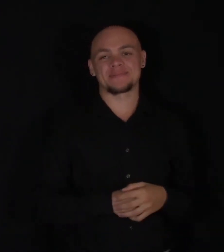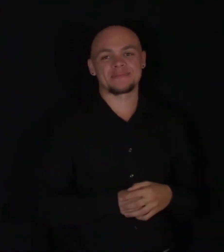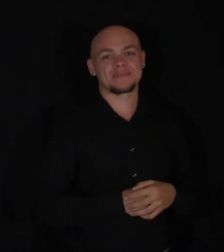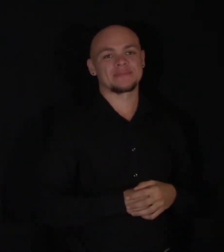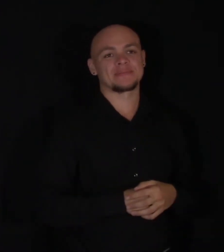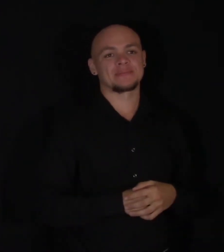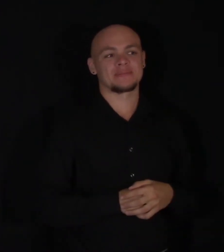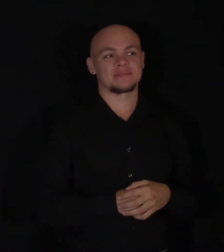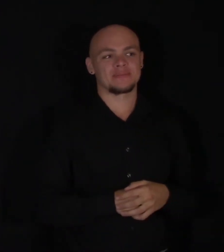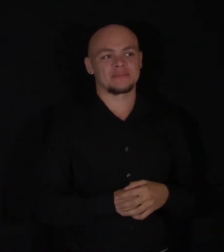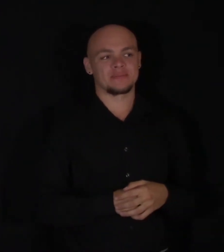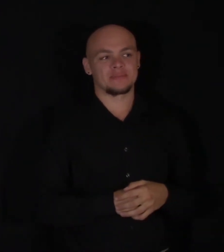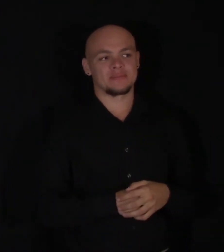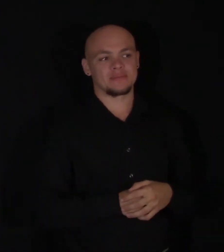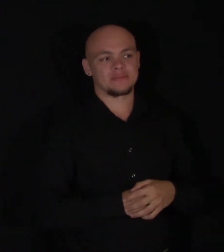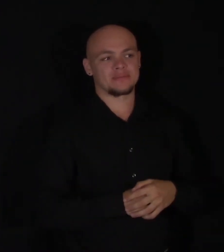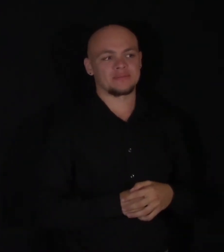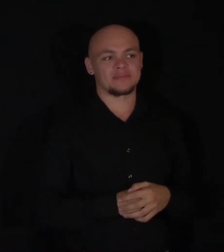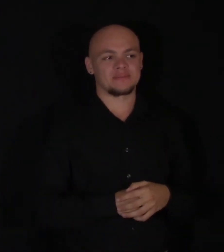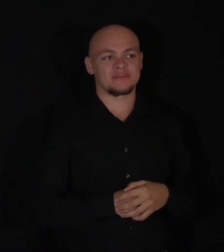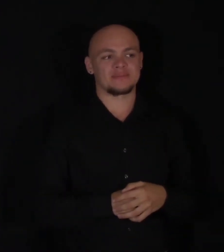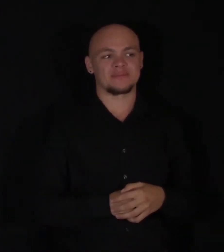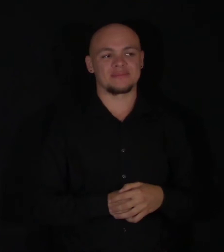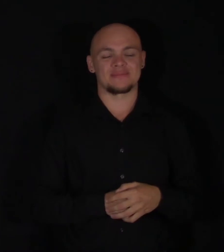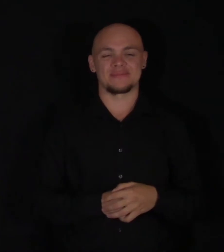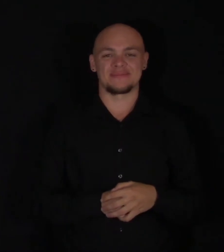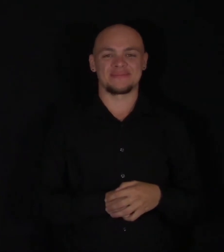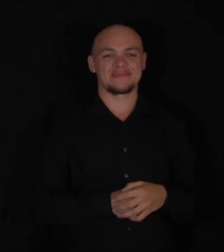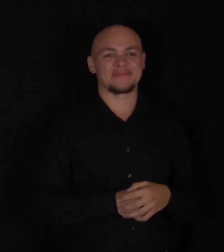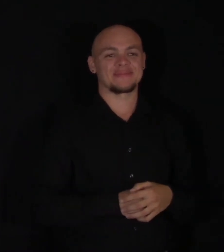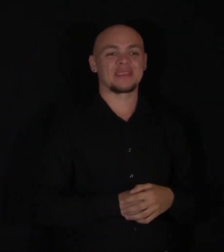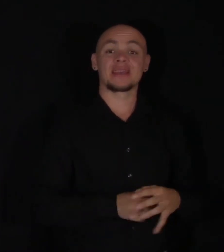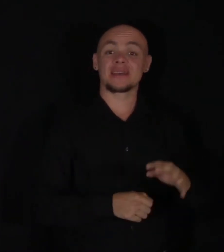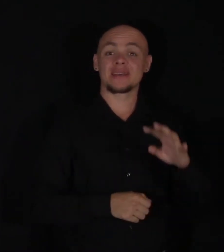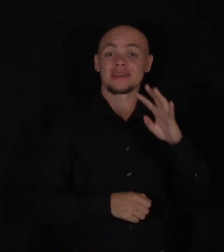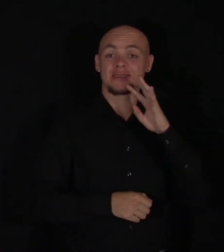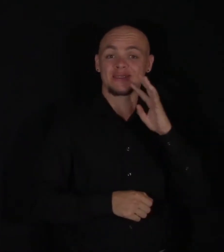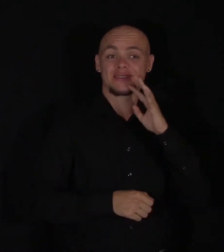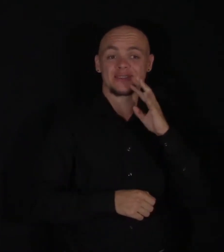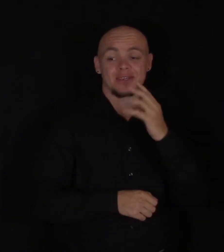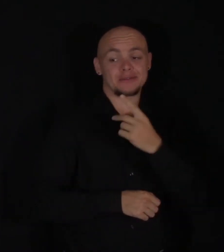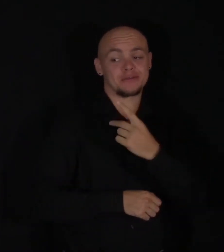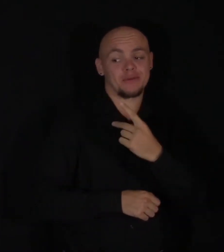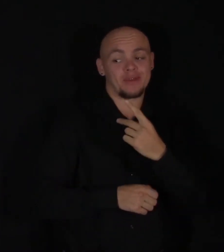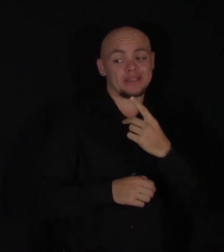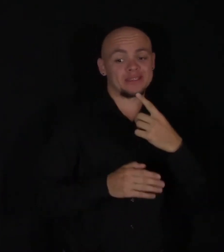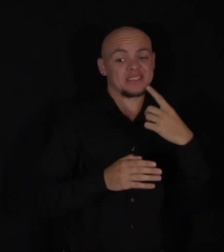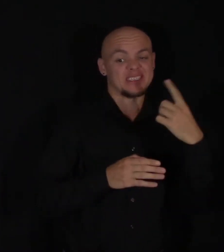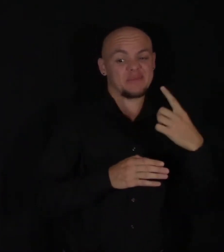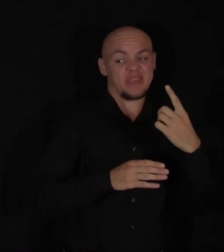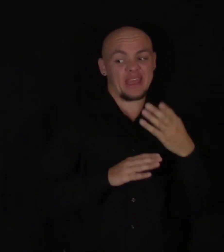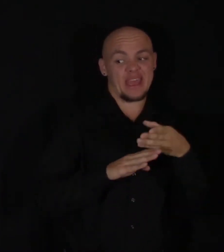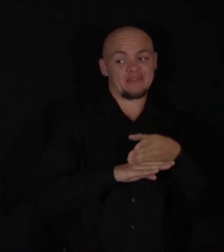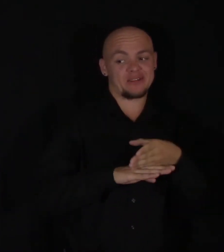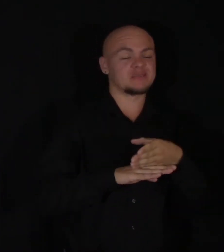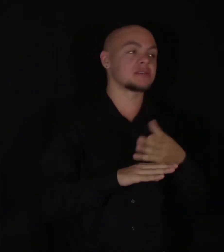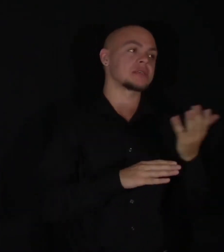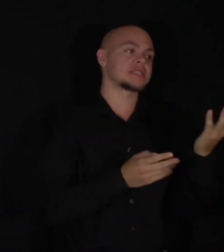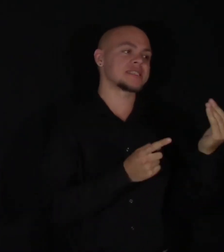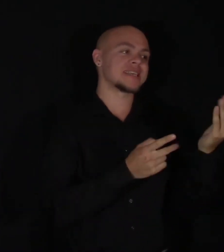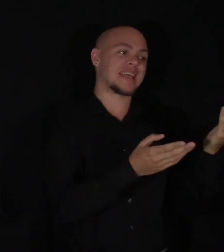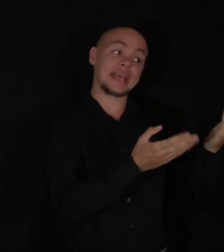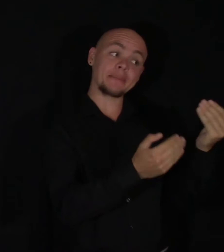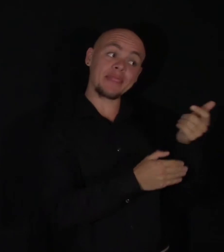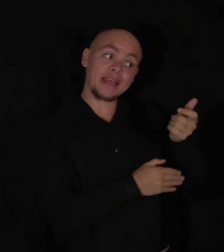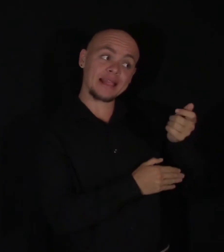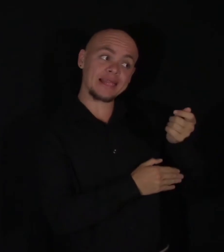You can be in the green room in the back if you want to talk about something after you're done. Just leave me the clicker. Okay.